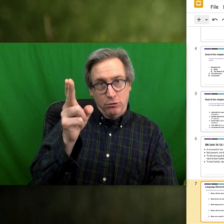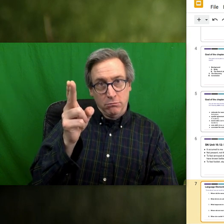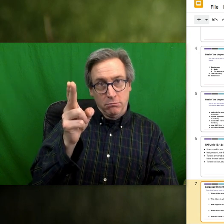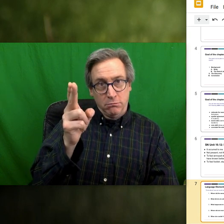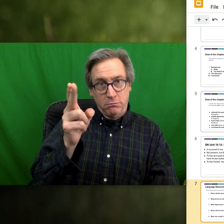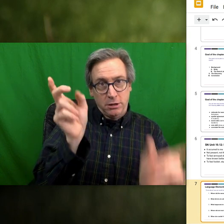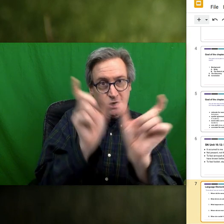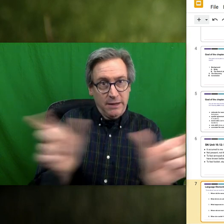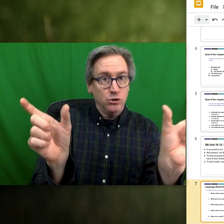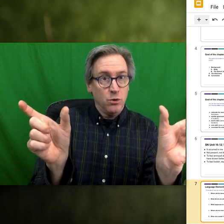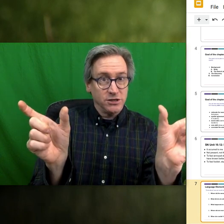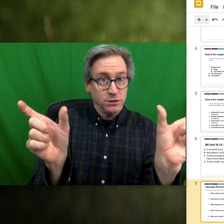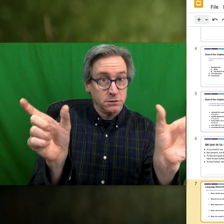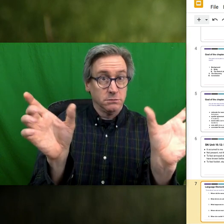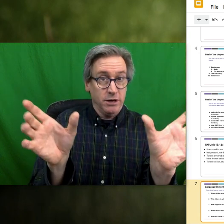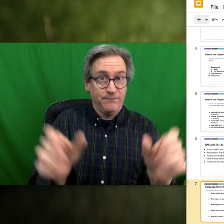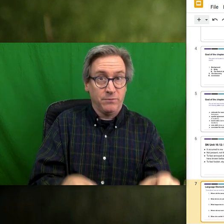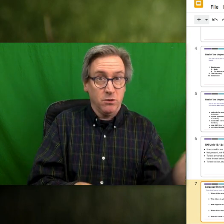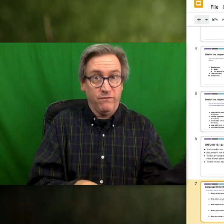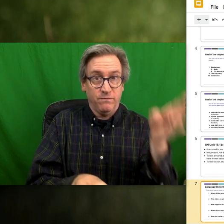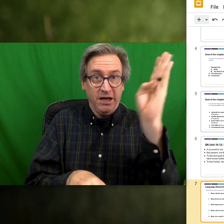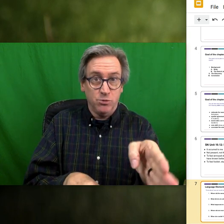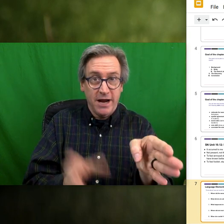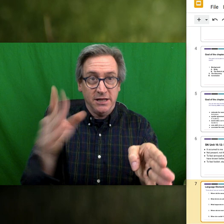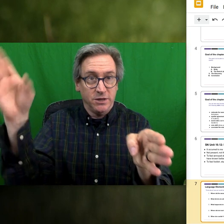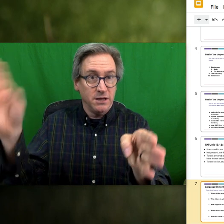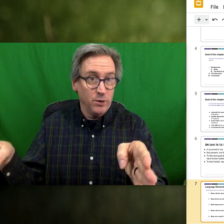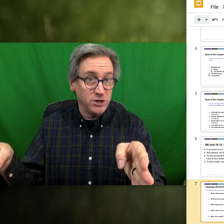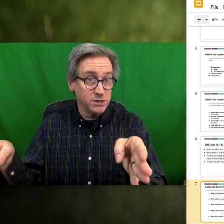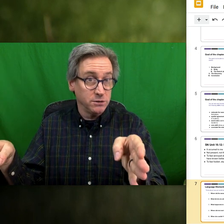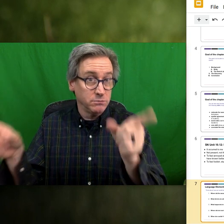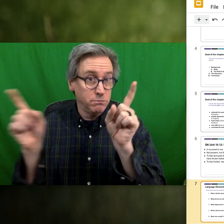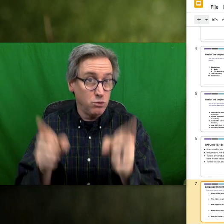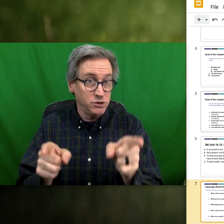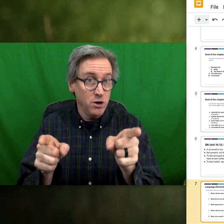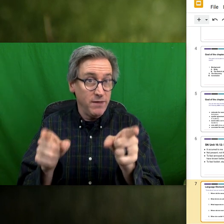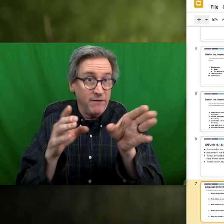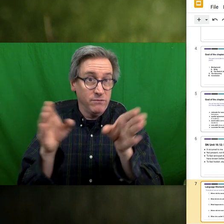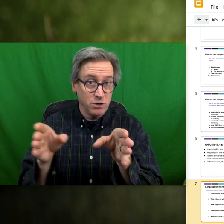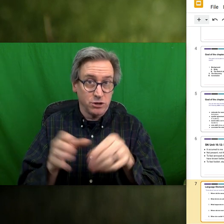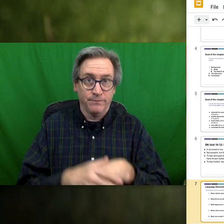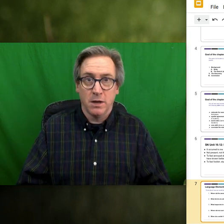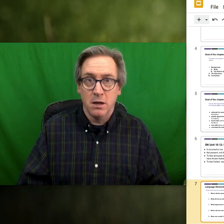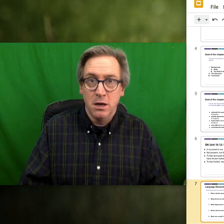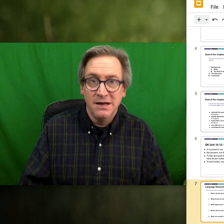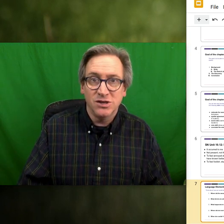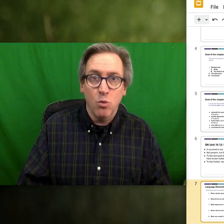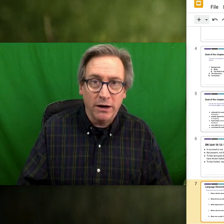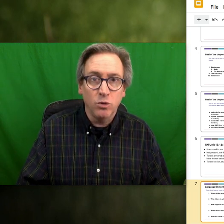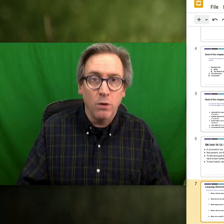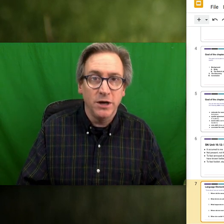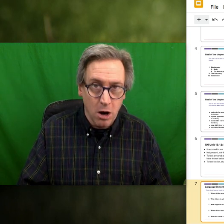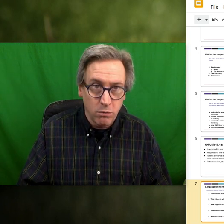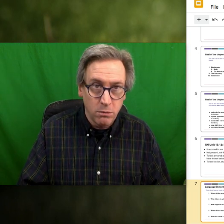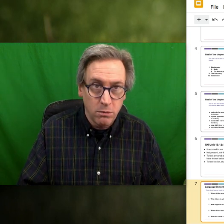and. Give me two questions, right? Each one ends with a WH question. So we know that from structure. So where